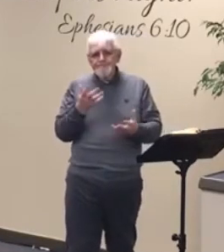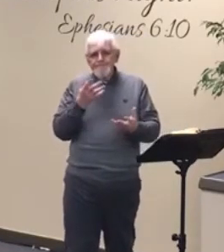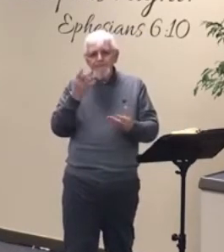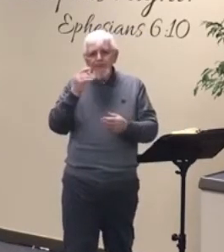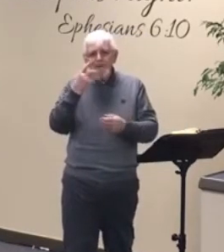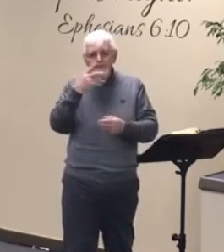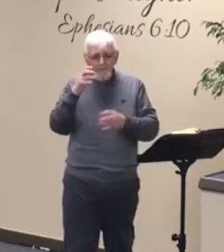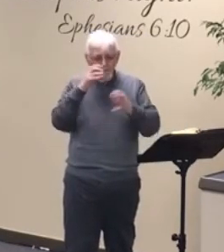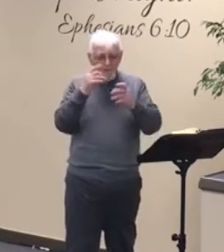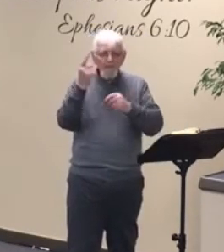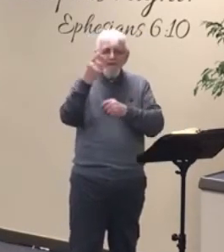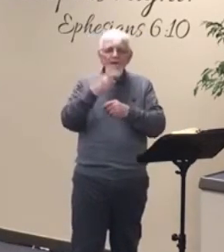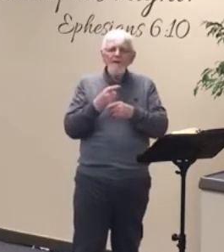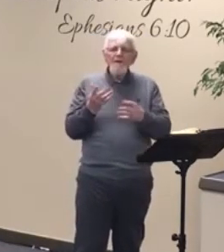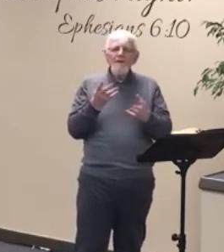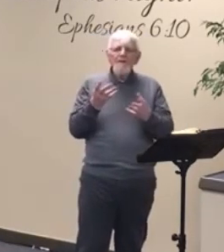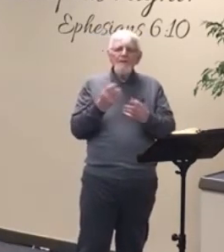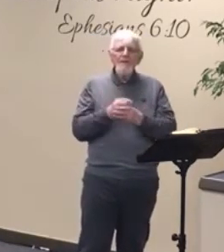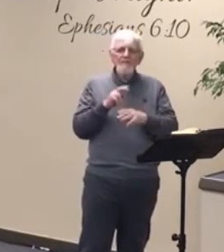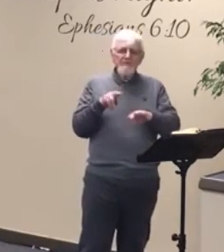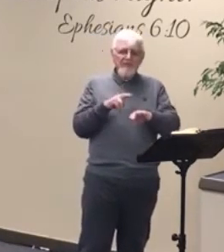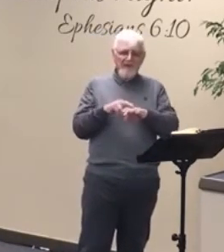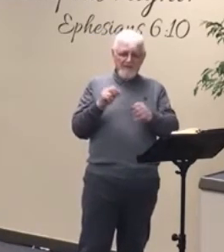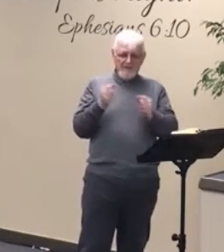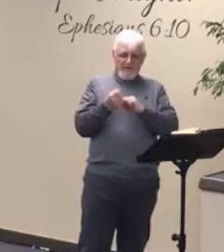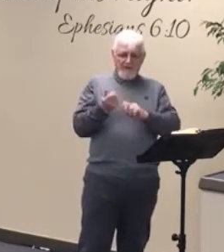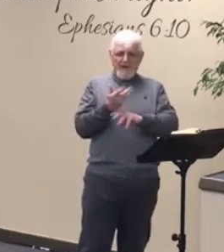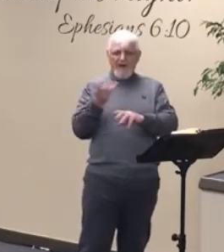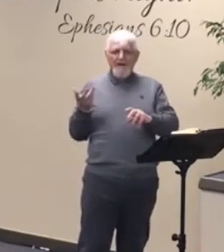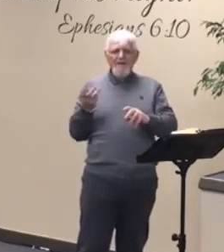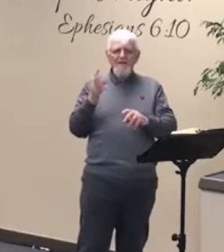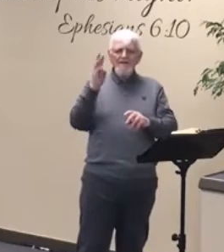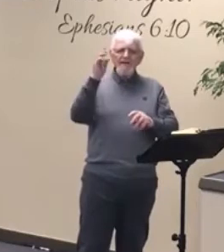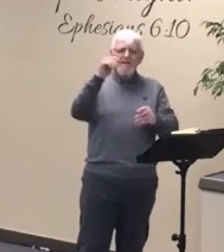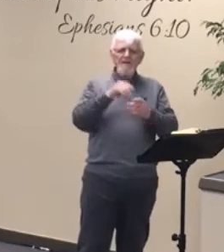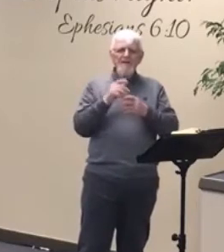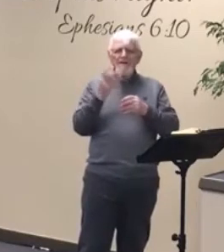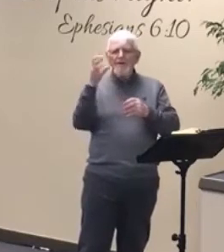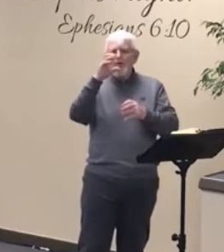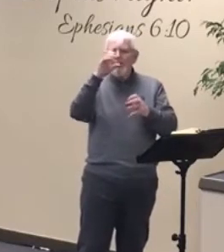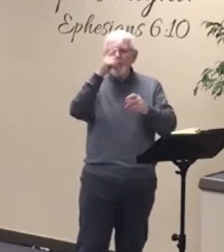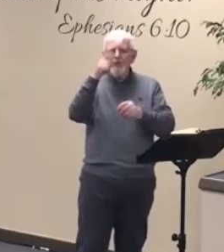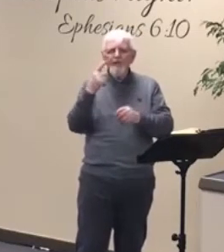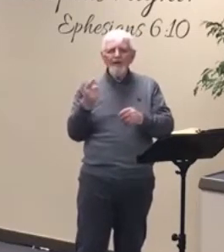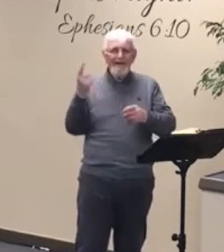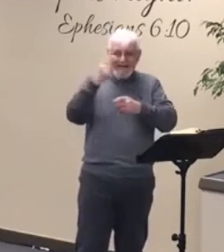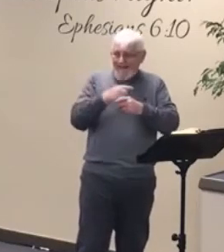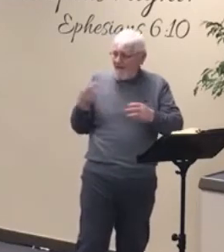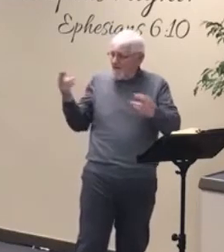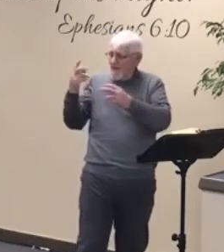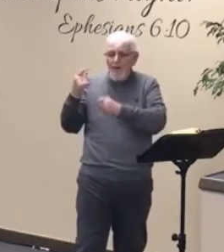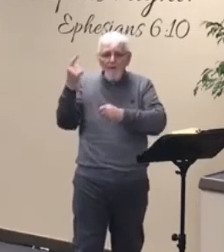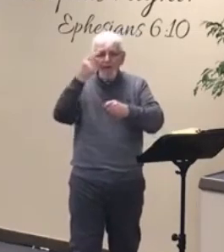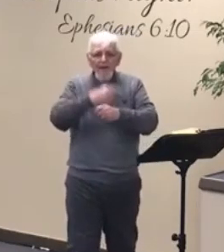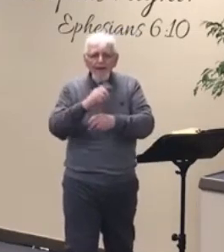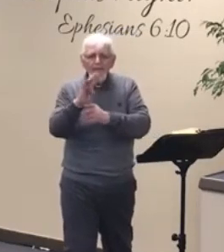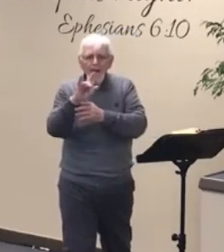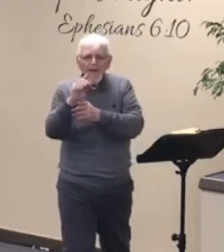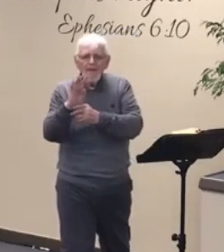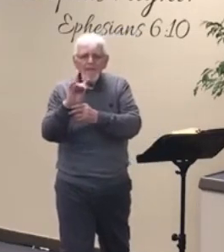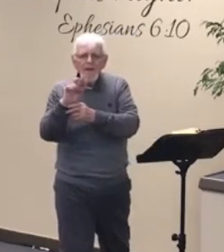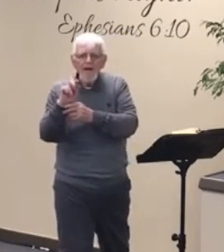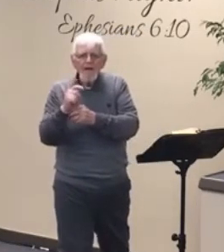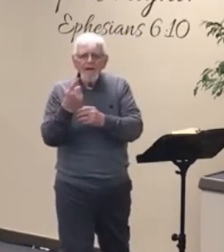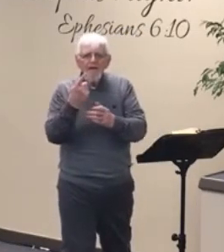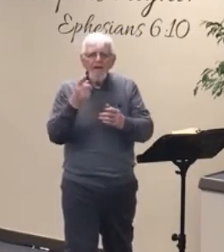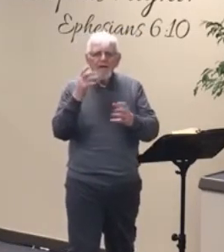for today? You think God's nature changed any in the last 6,000 years? You know what God's looking for today in this room today in Billings, Montana?